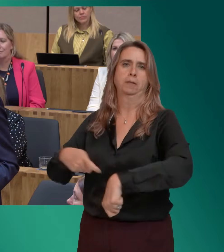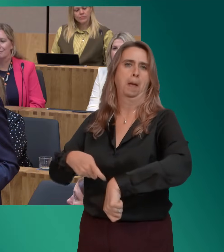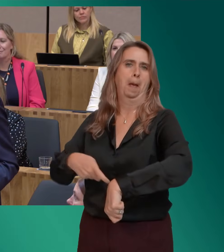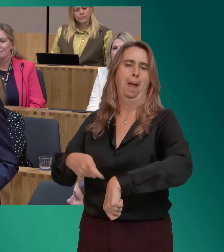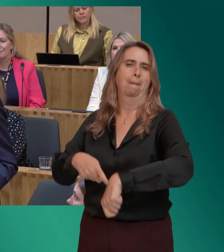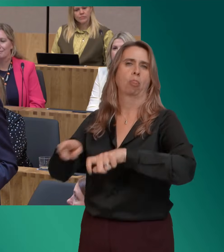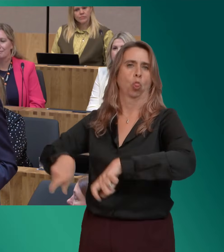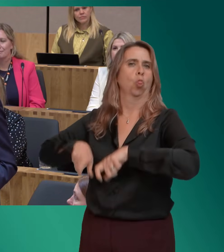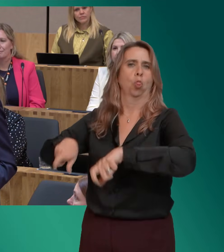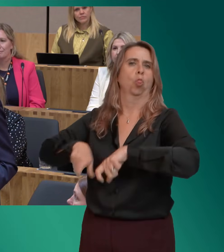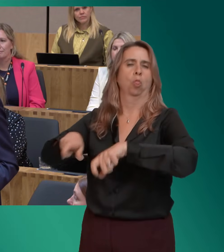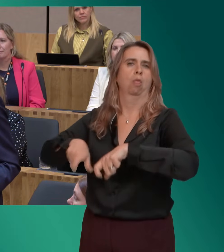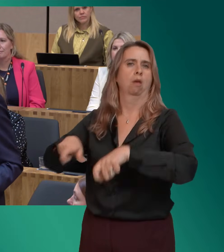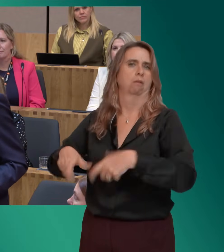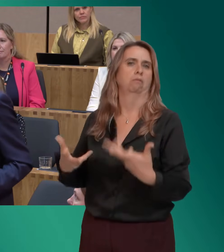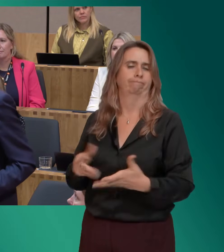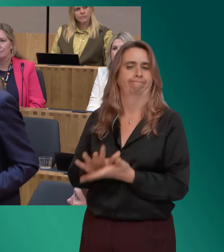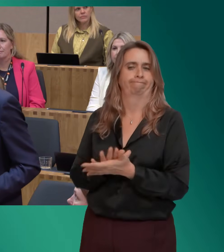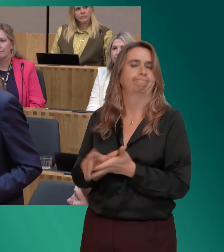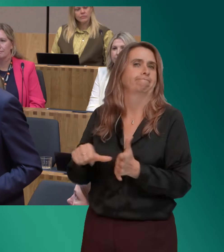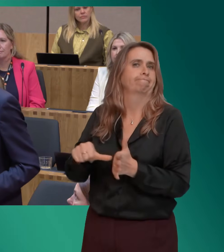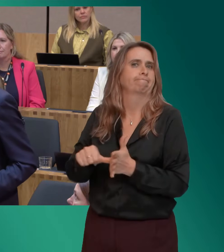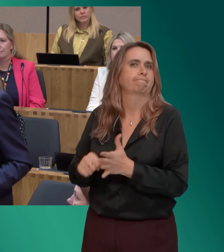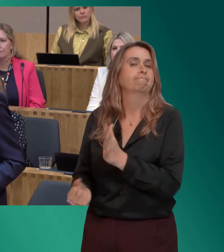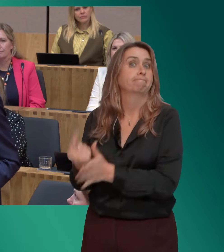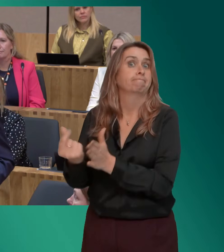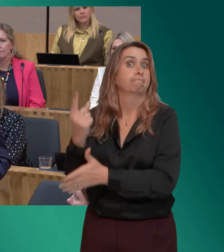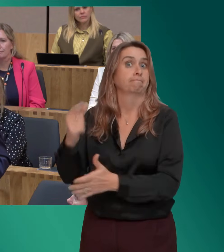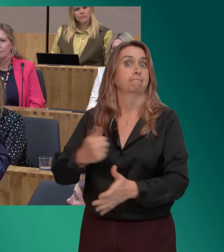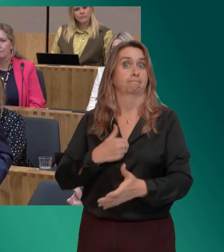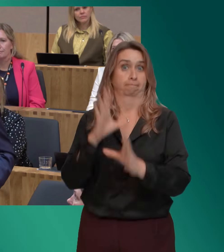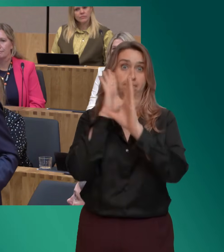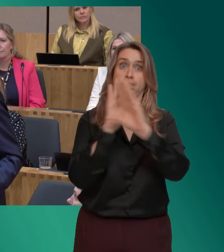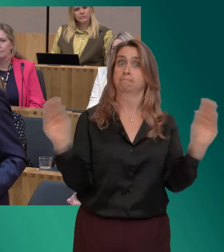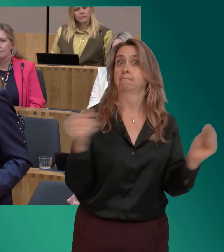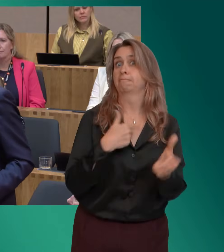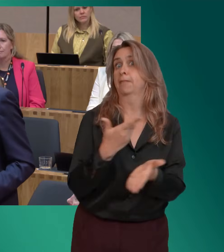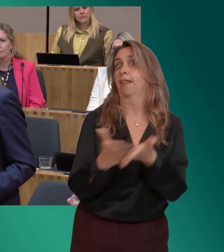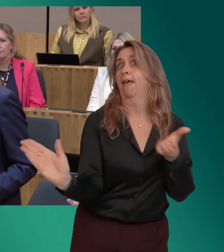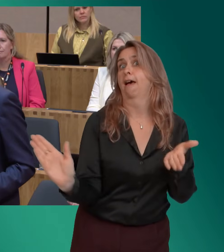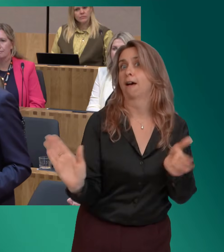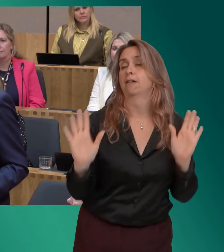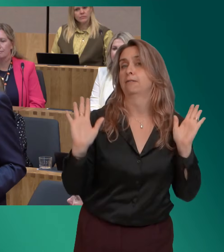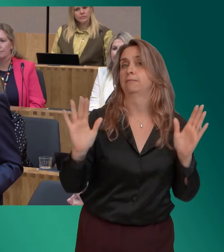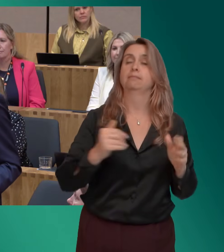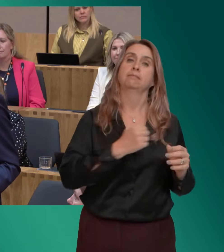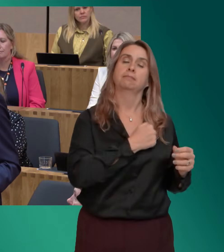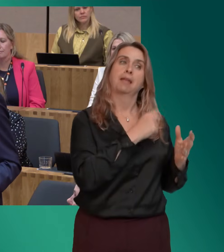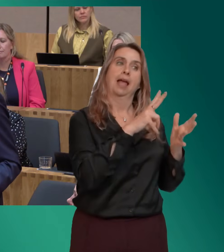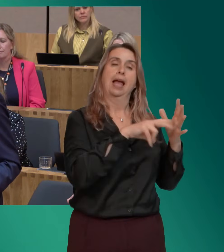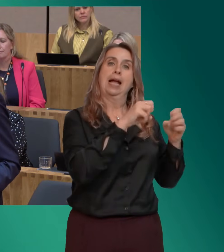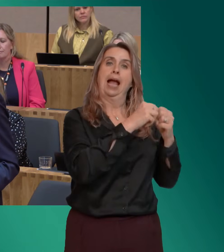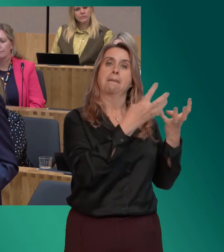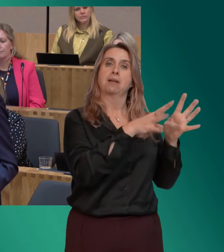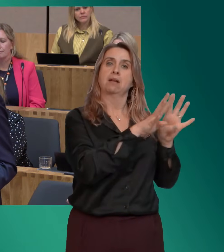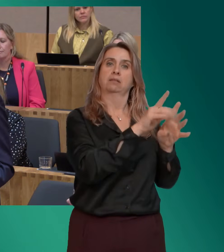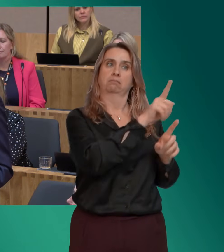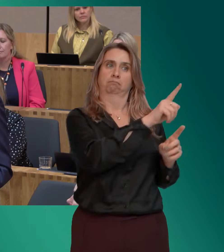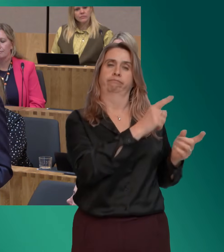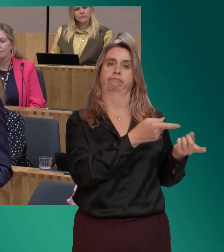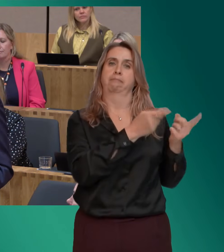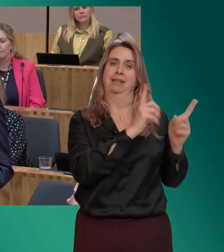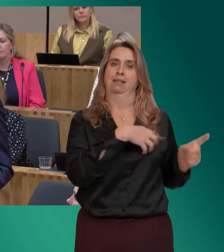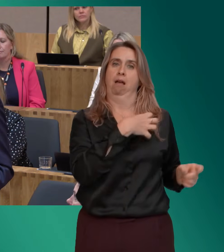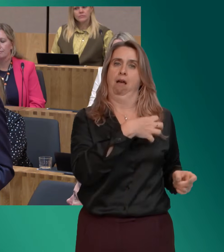continue to pose significant challenges, so I couldn't make it clearer than to say that my Cabinet Minister for Health and Care and